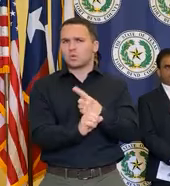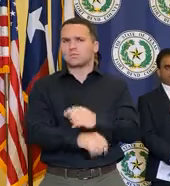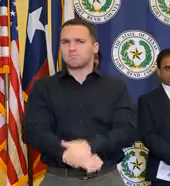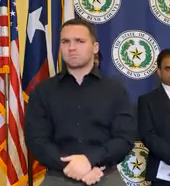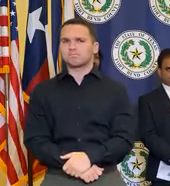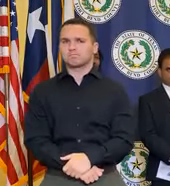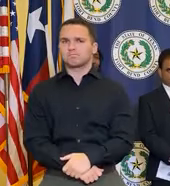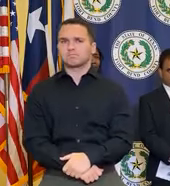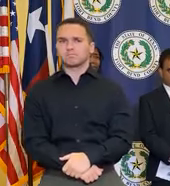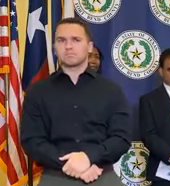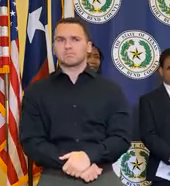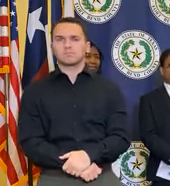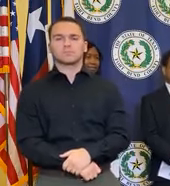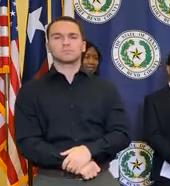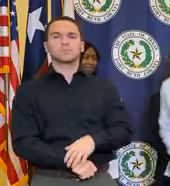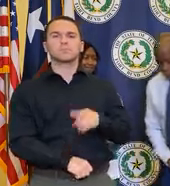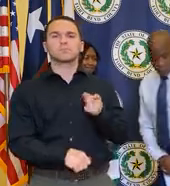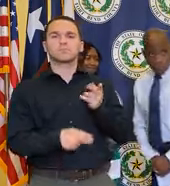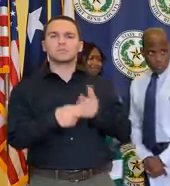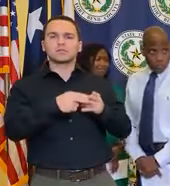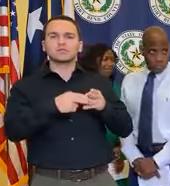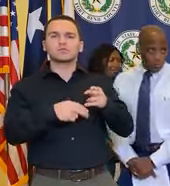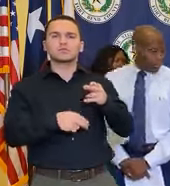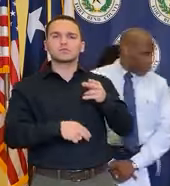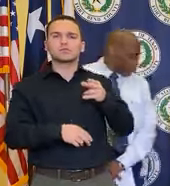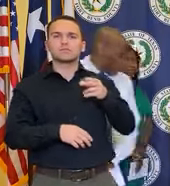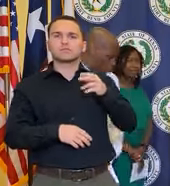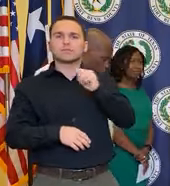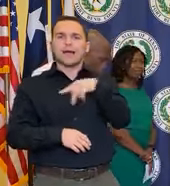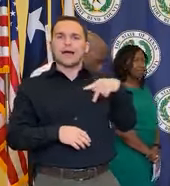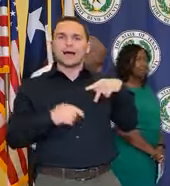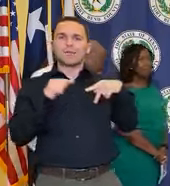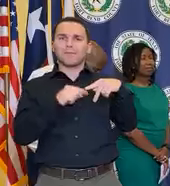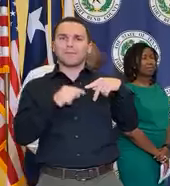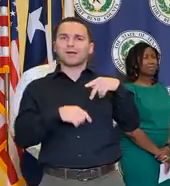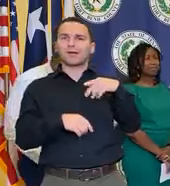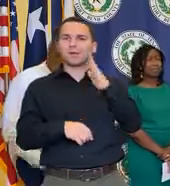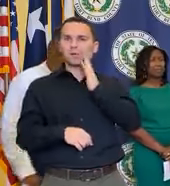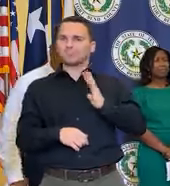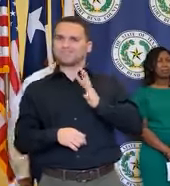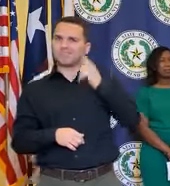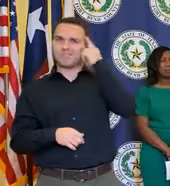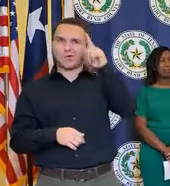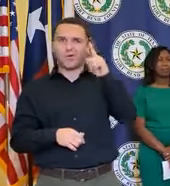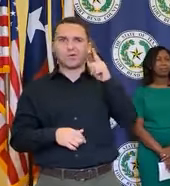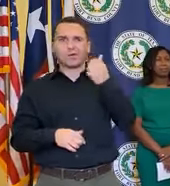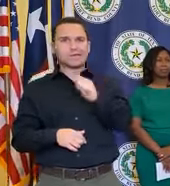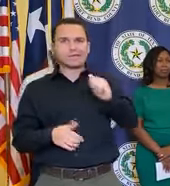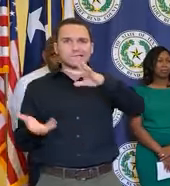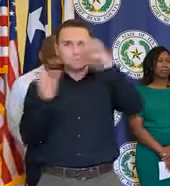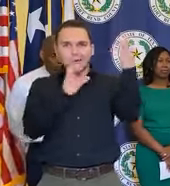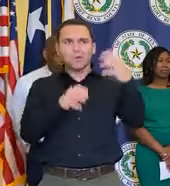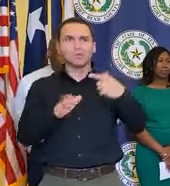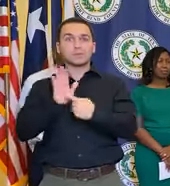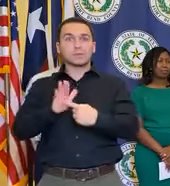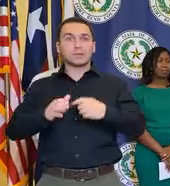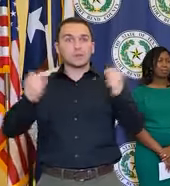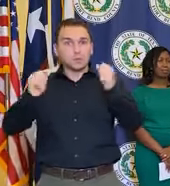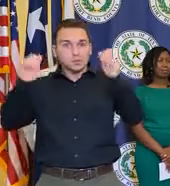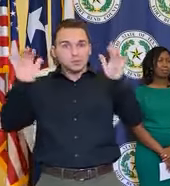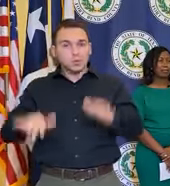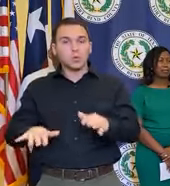great during the winter storm. Could we just explain to Fort Bend County residents, you know, if a hurricane, hopefully one doesn't come, but if